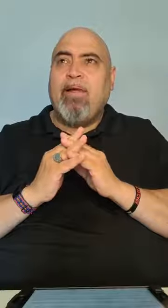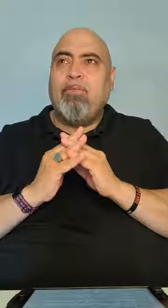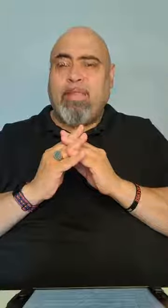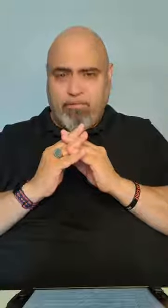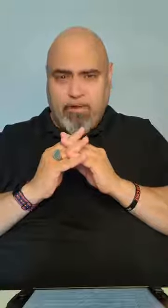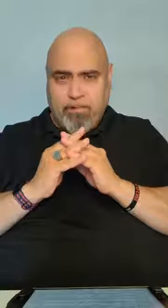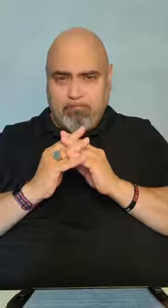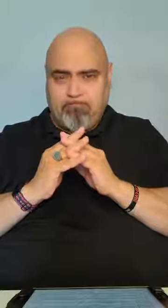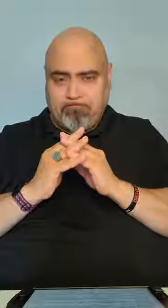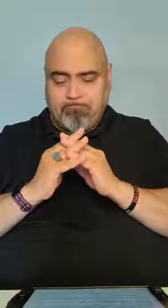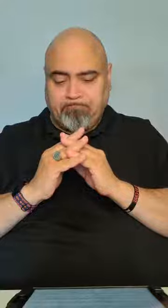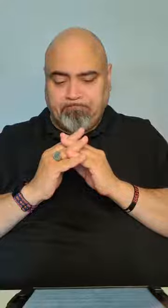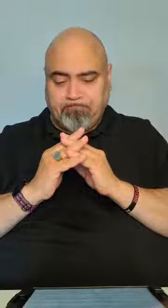when they have none.